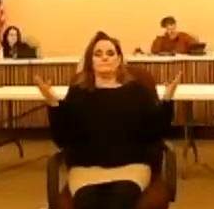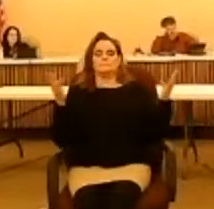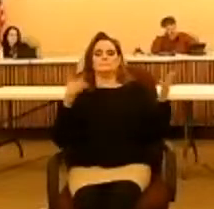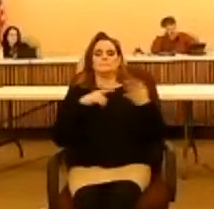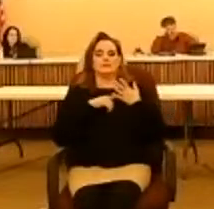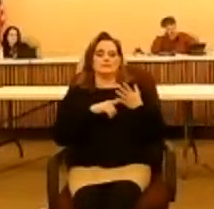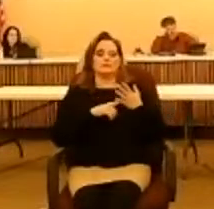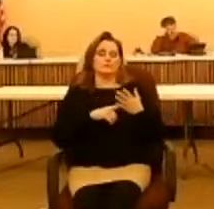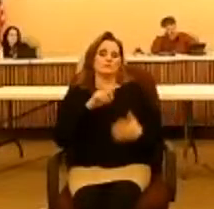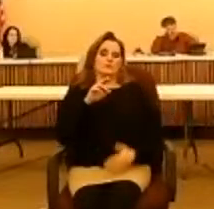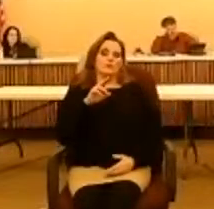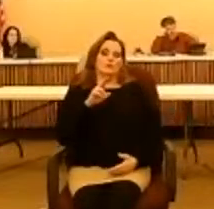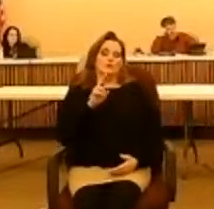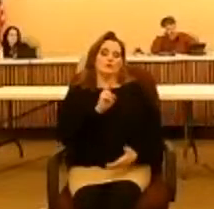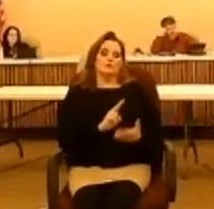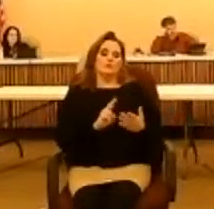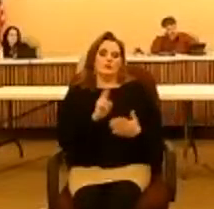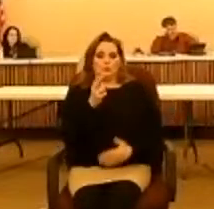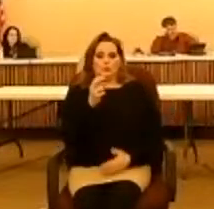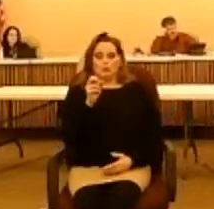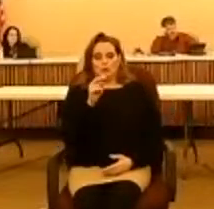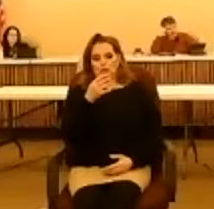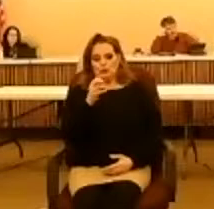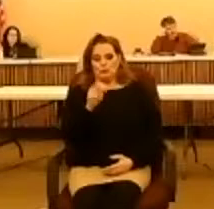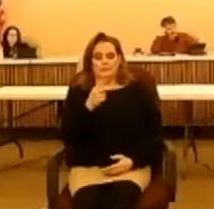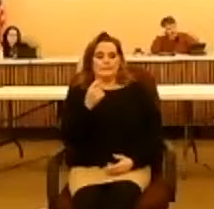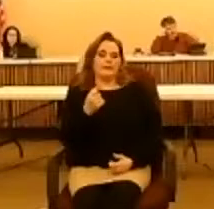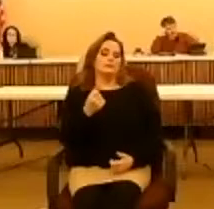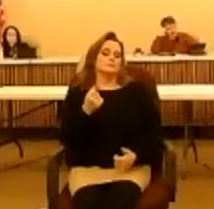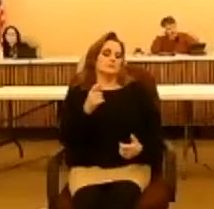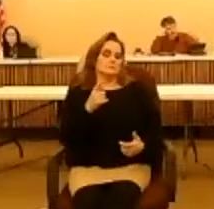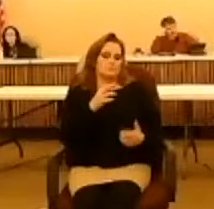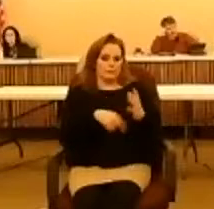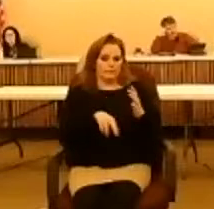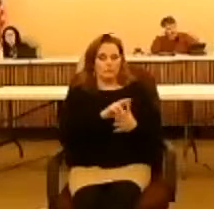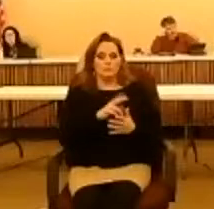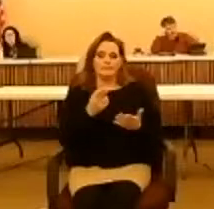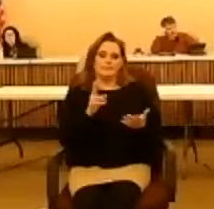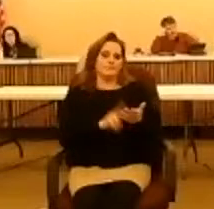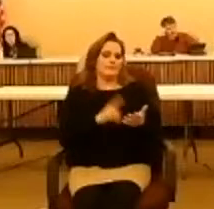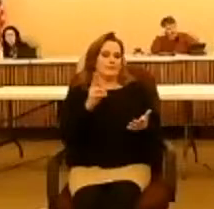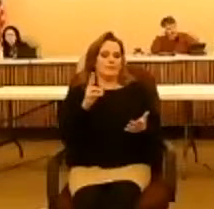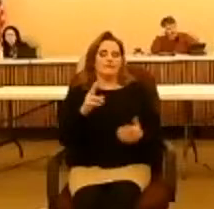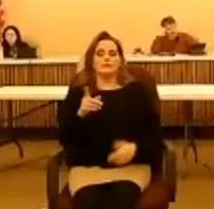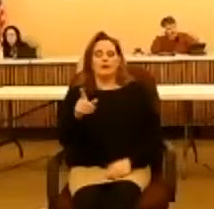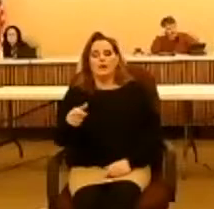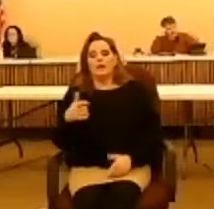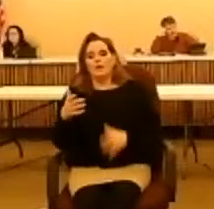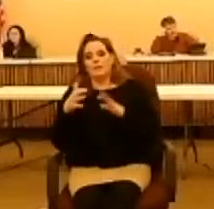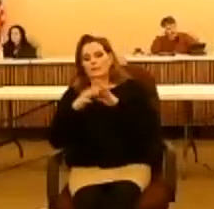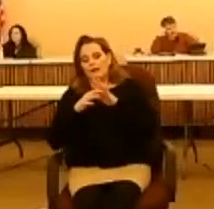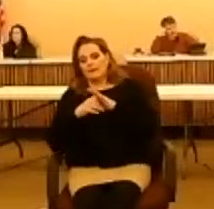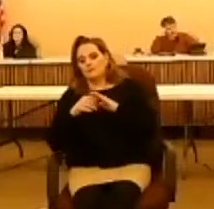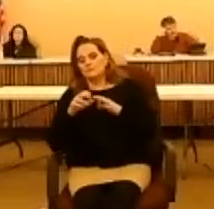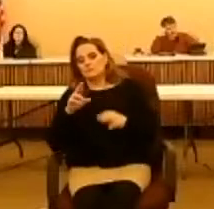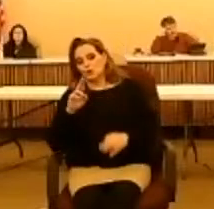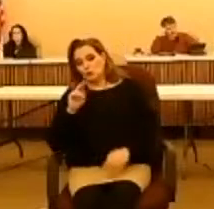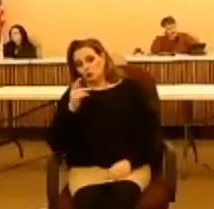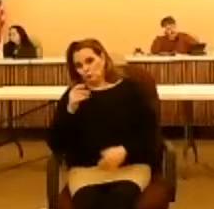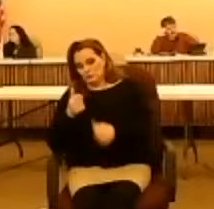the union has reviewed this, has signed off on it. Their comment was just that